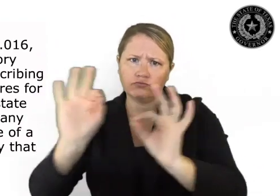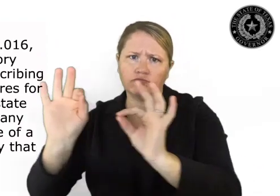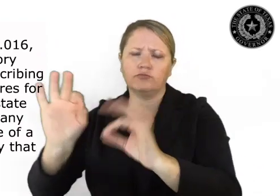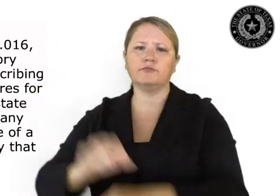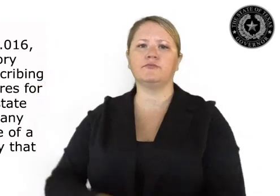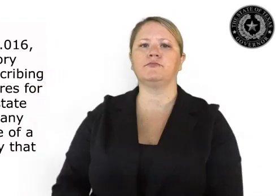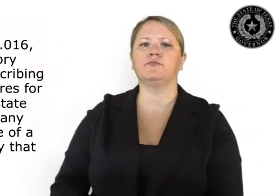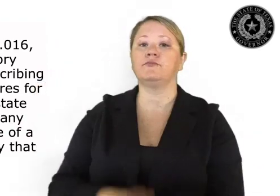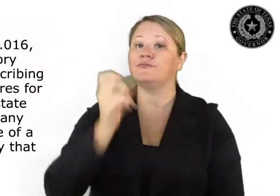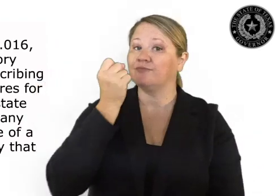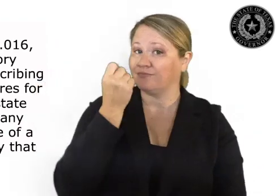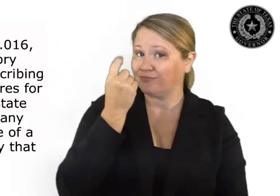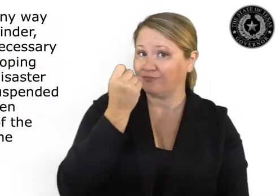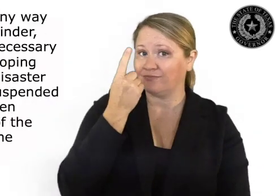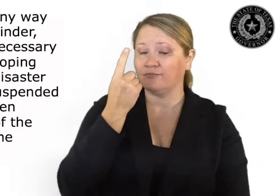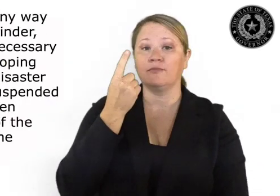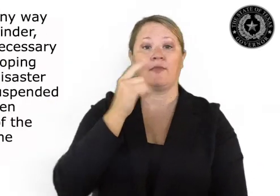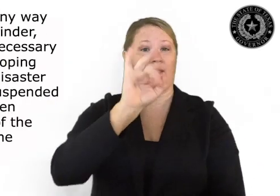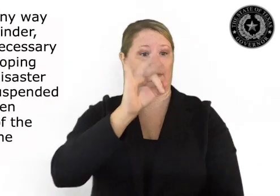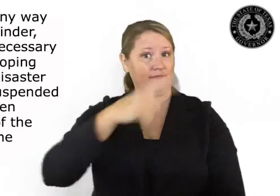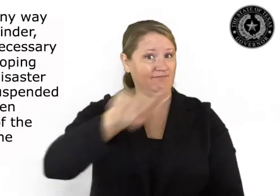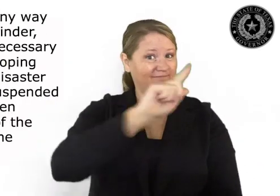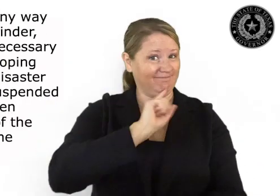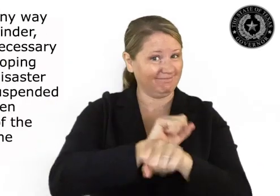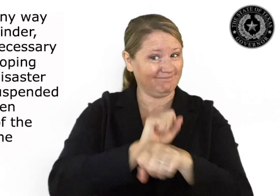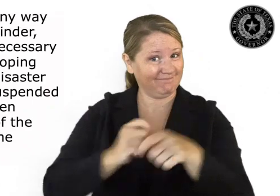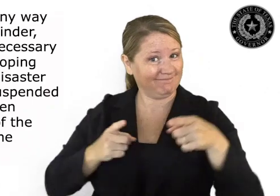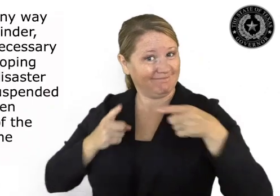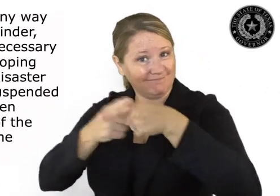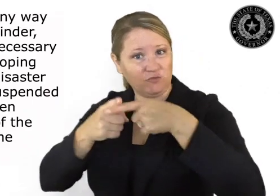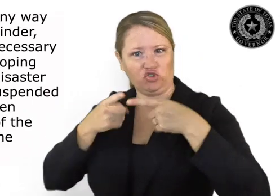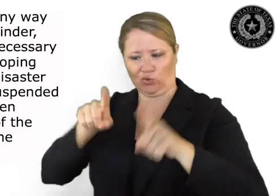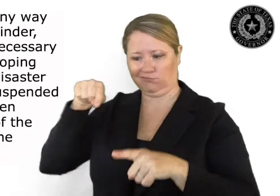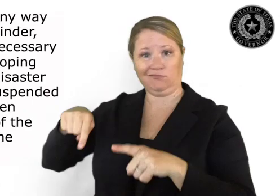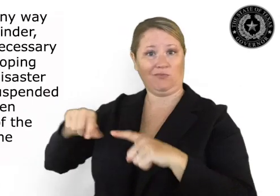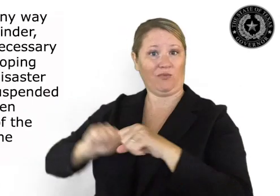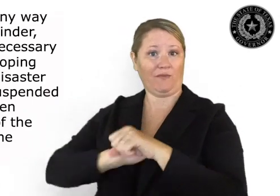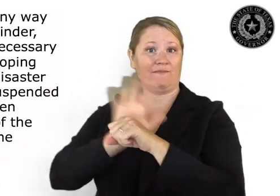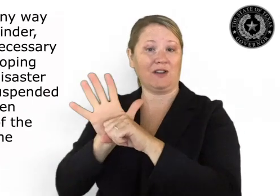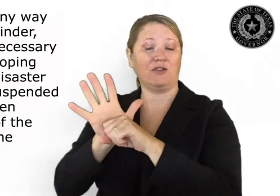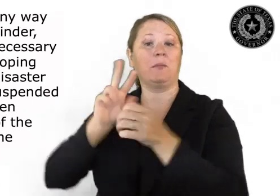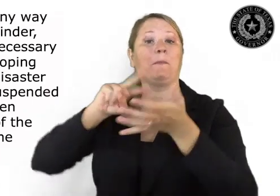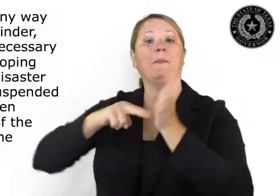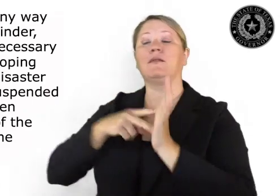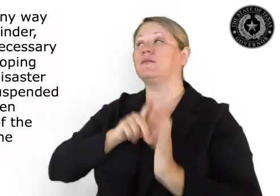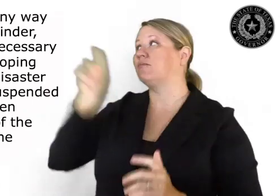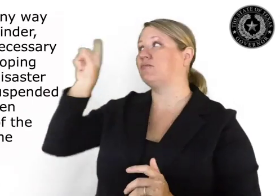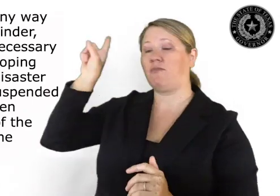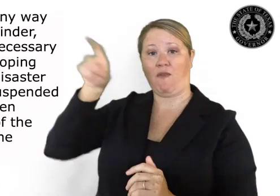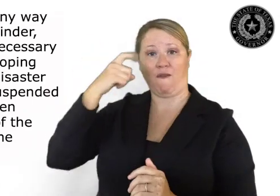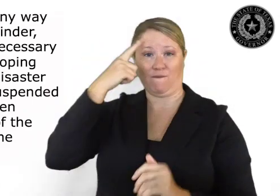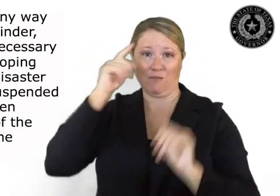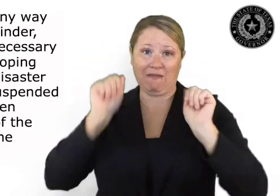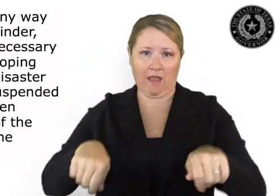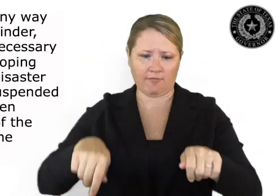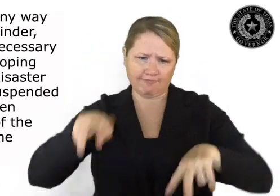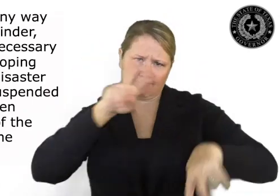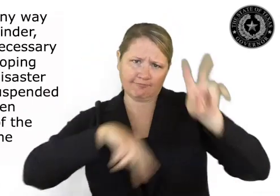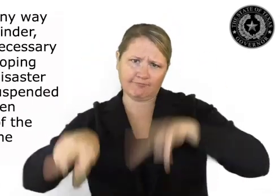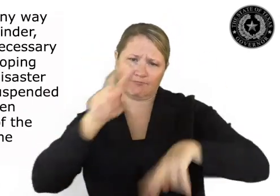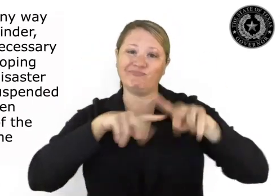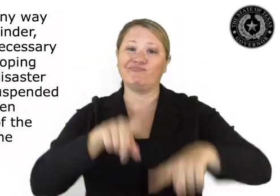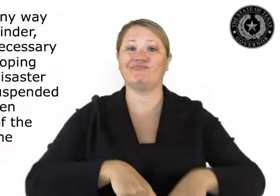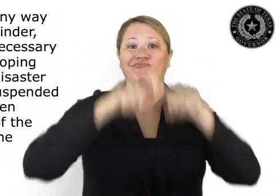state agency that would in any way prevent, hinder, or delay necessary action in coping with this disaster shall